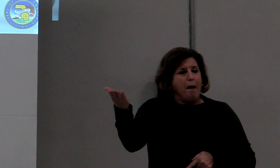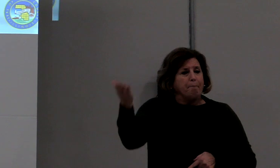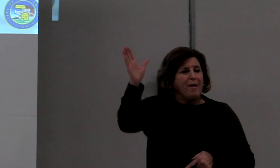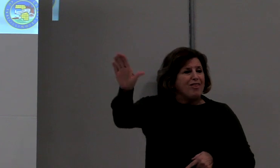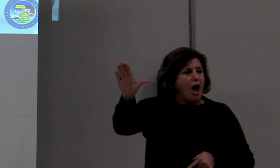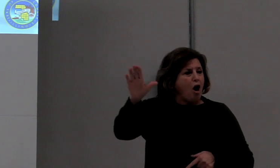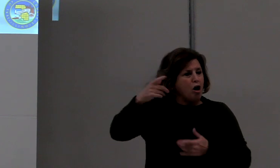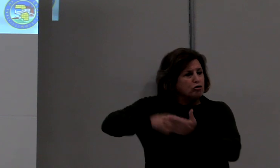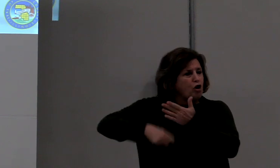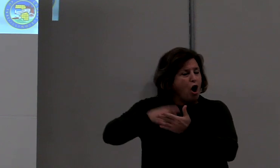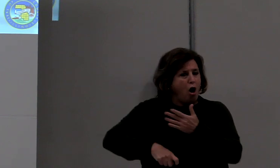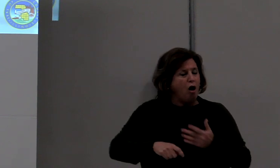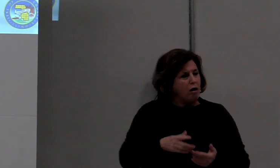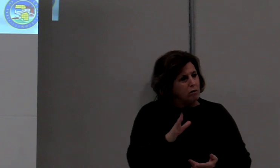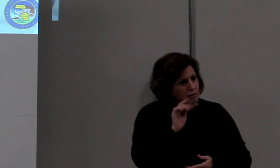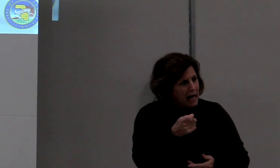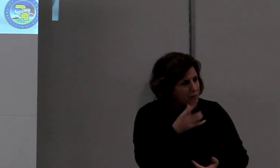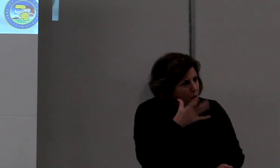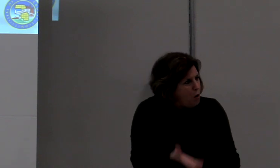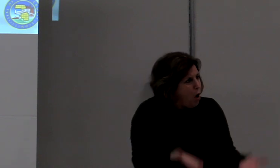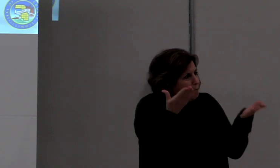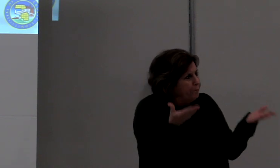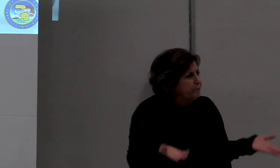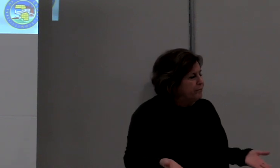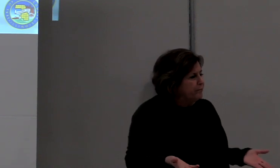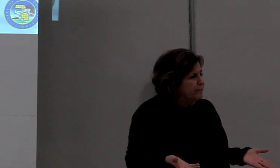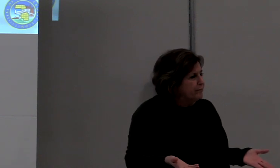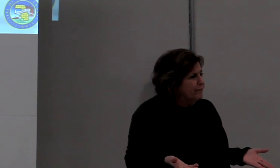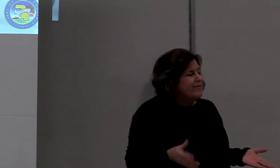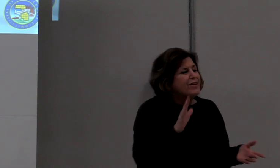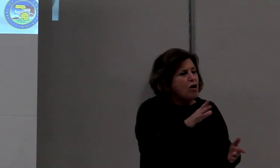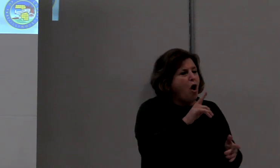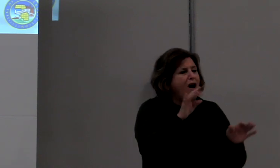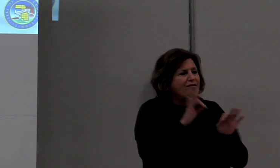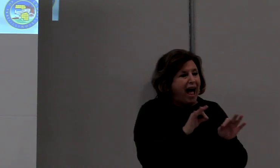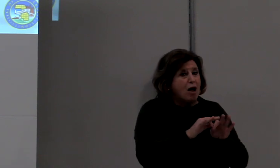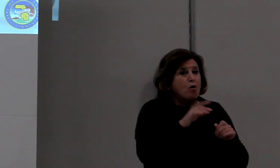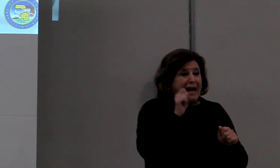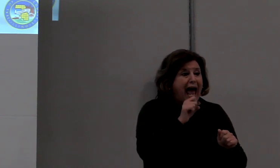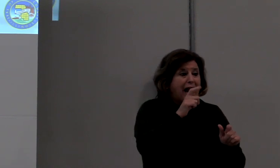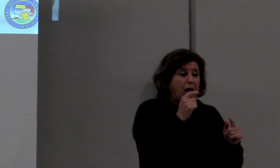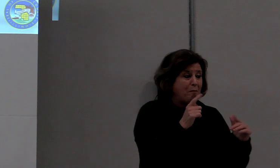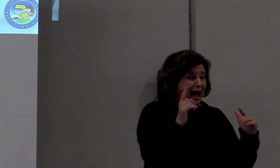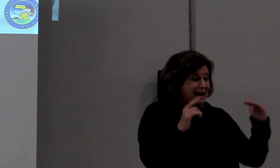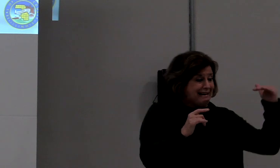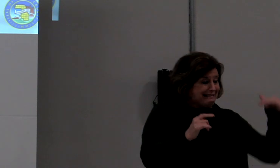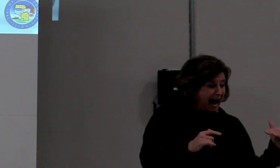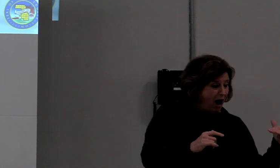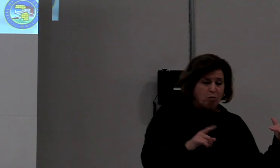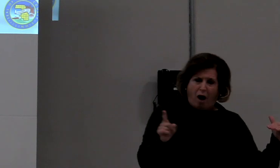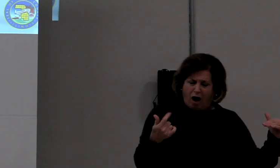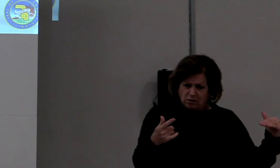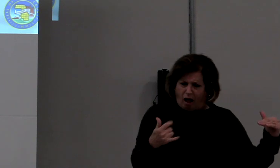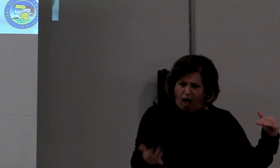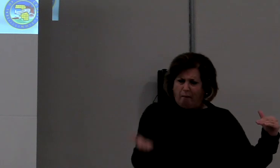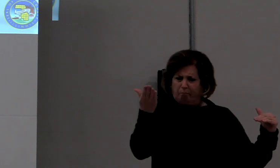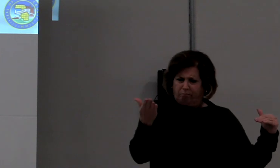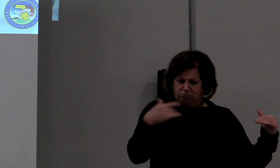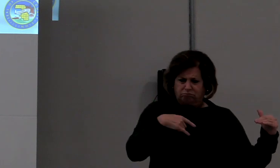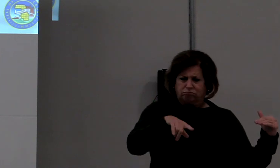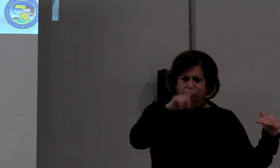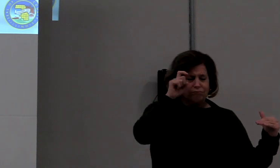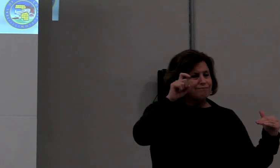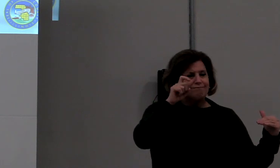levies, your tax bill is going to go up. In fact, your assessed value can go down and your tax bill still goes up.